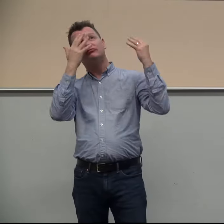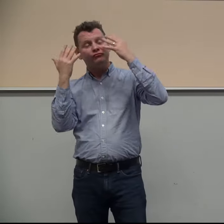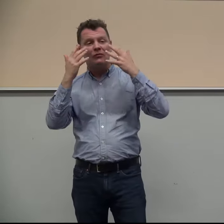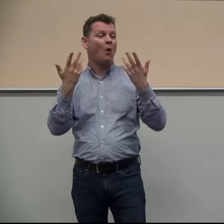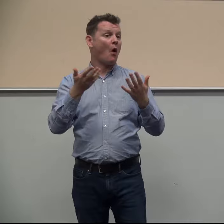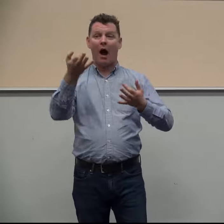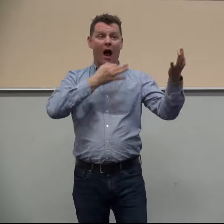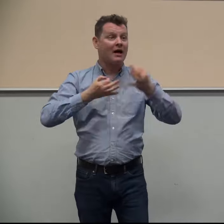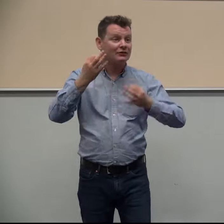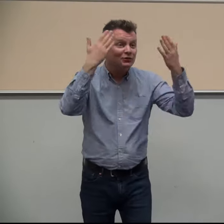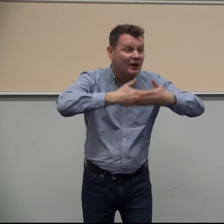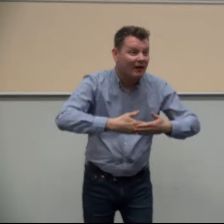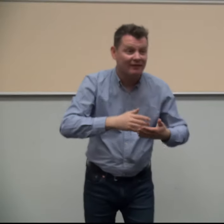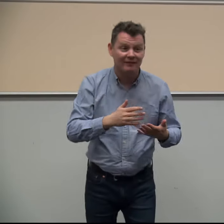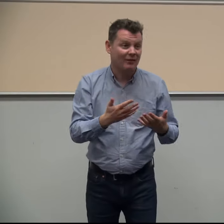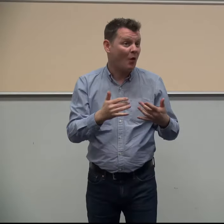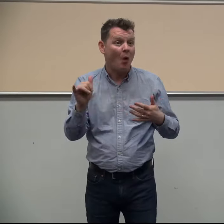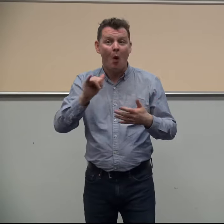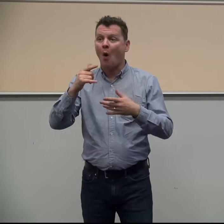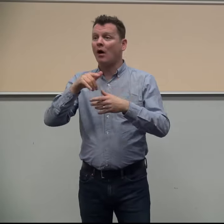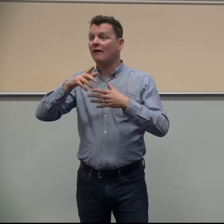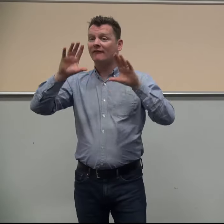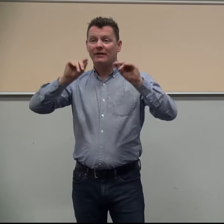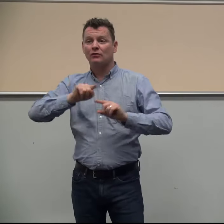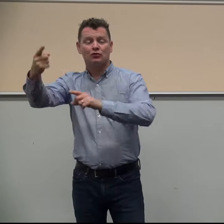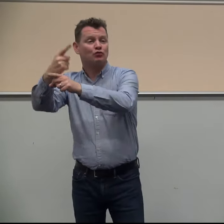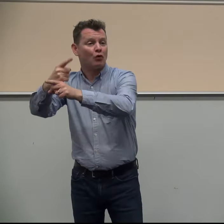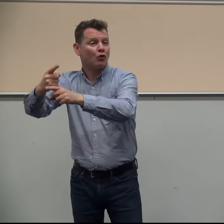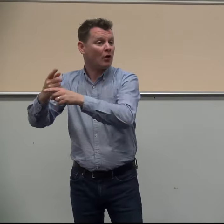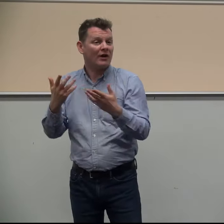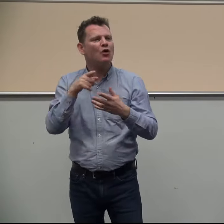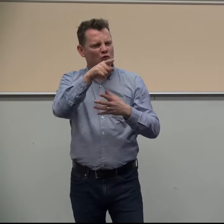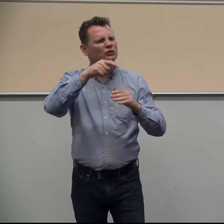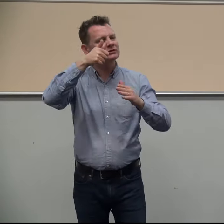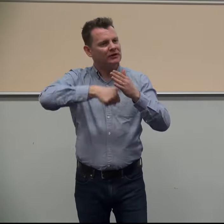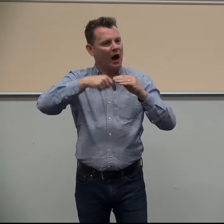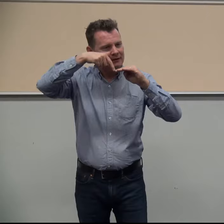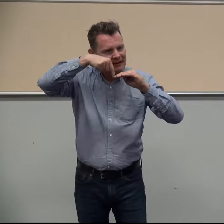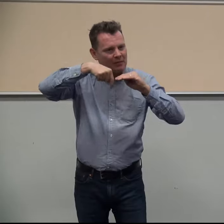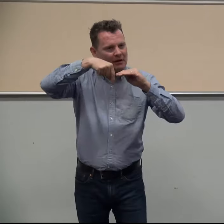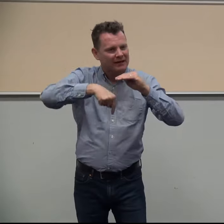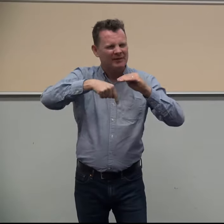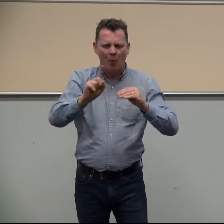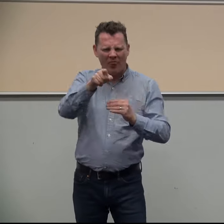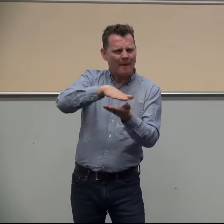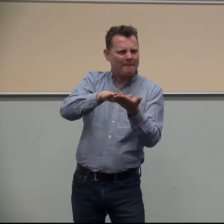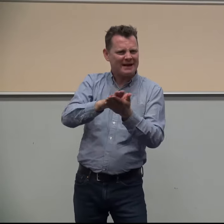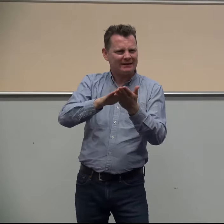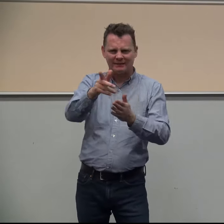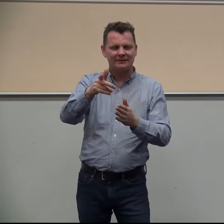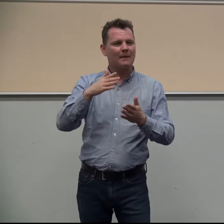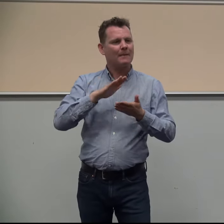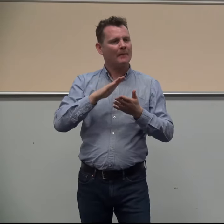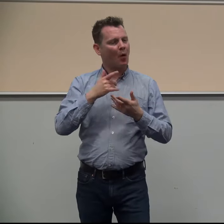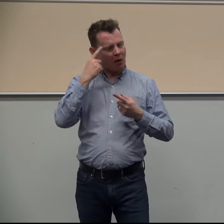asking questions, you start to think more deeply about the meaning of what you've seen. And the intention is that that has some kind of